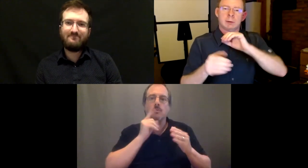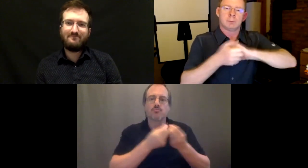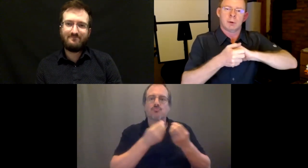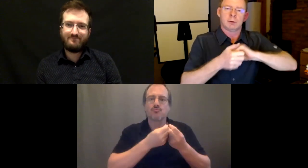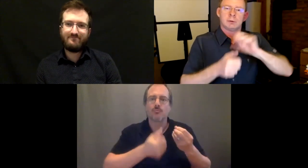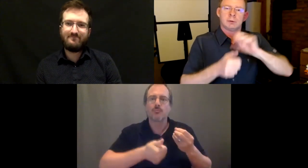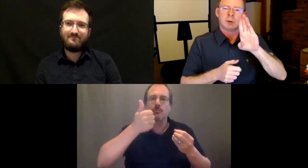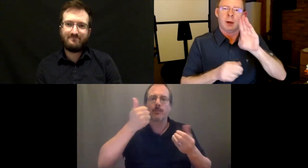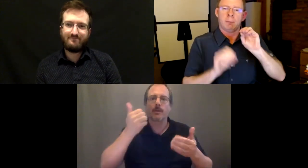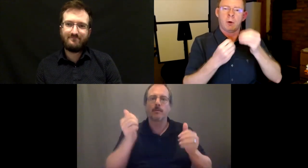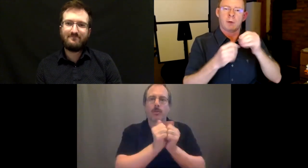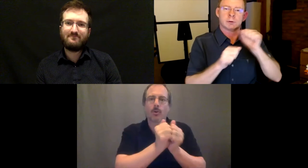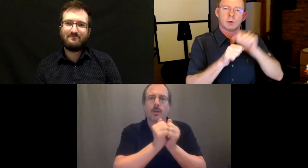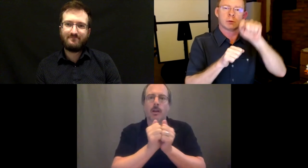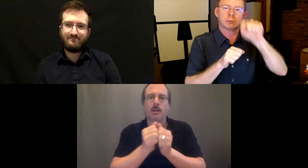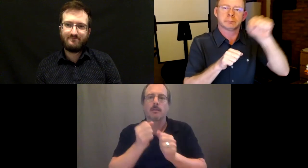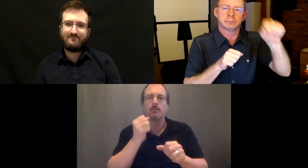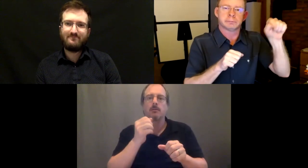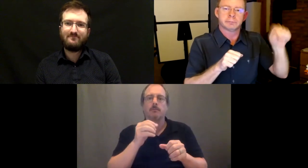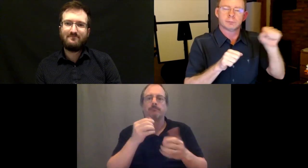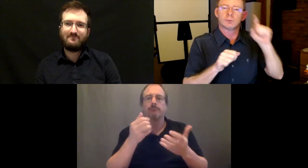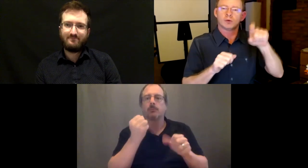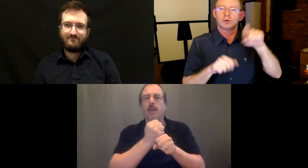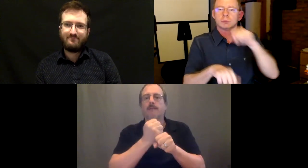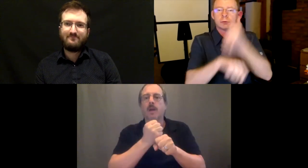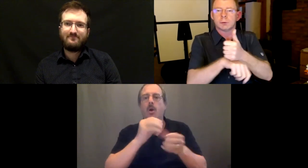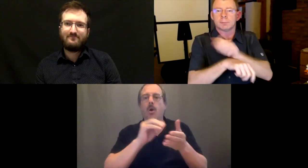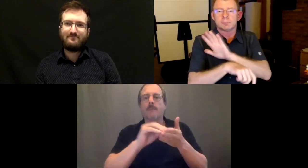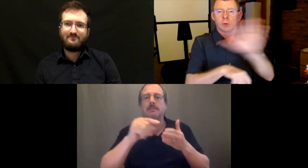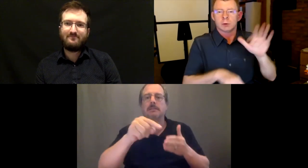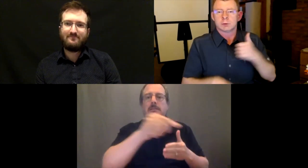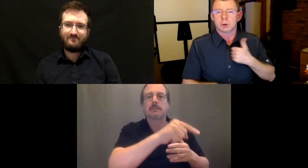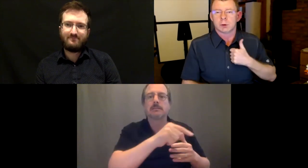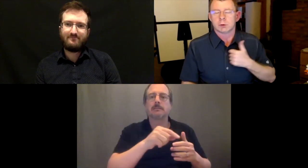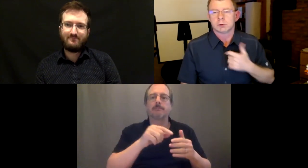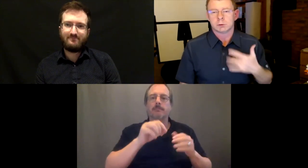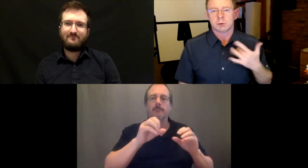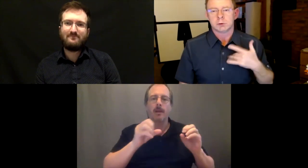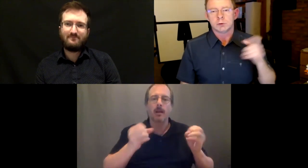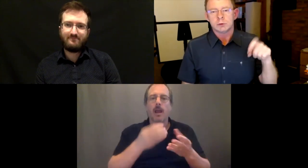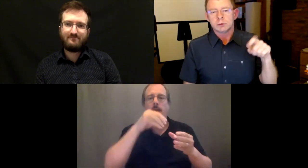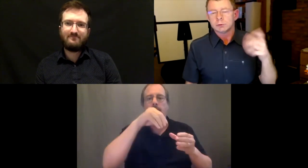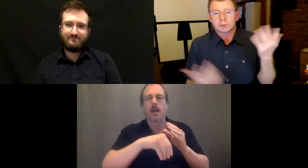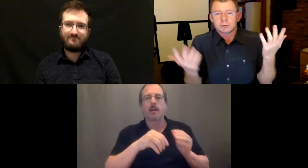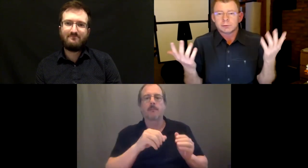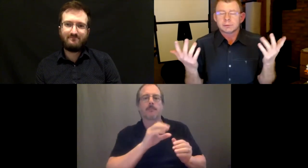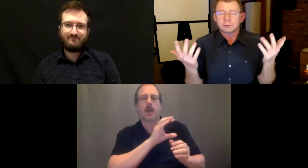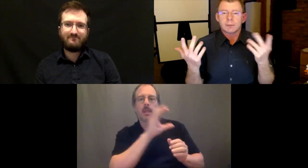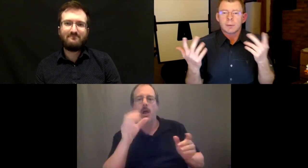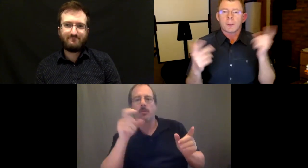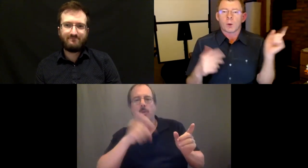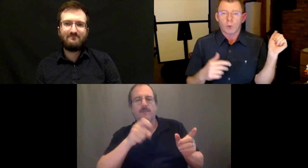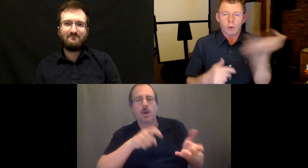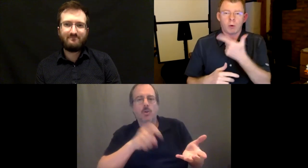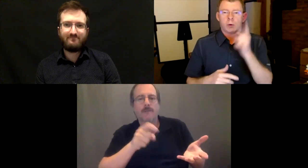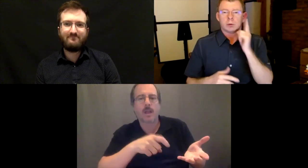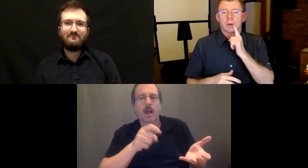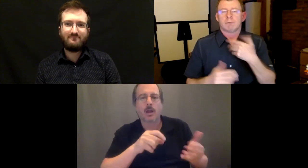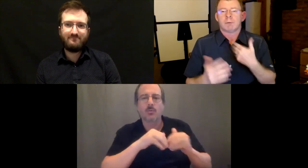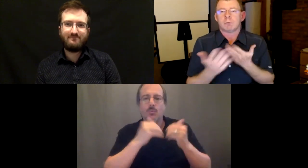the deaf community and being able to partner with other agencies throughout Canada. I would love to see that model in